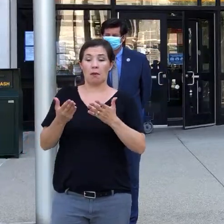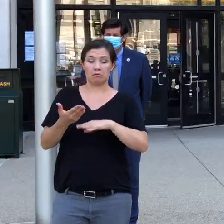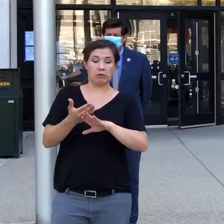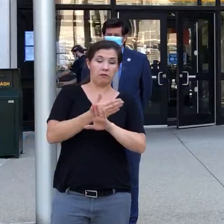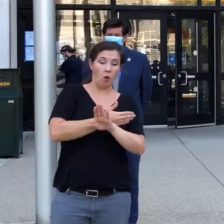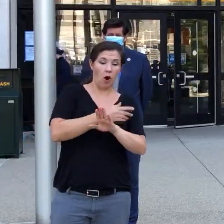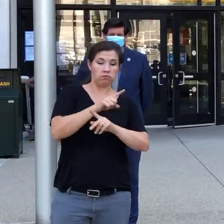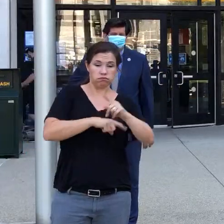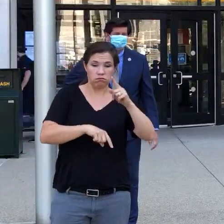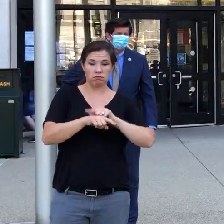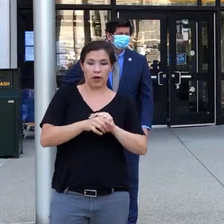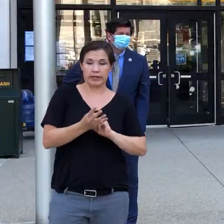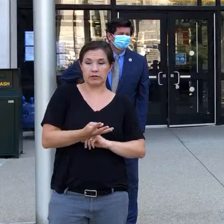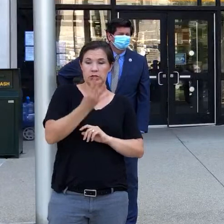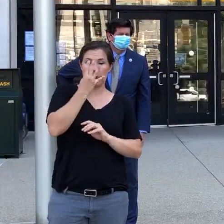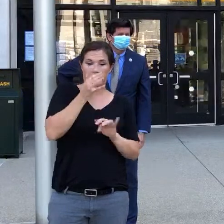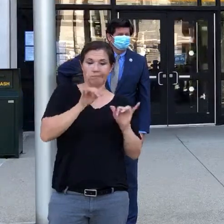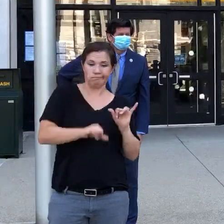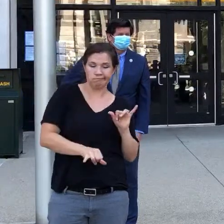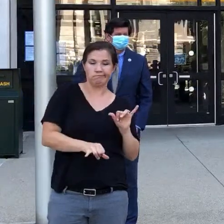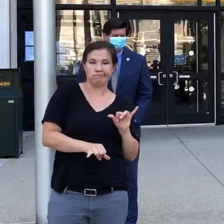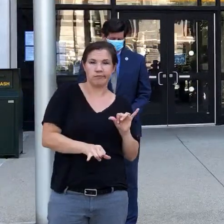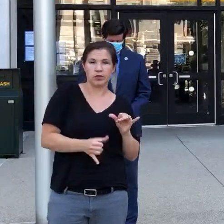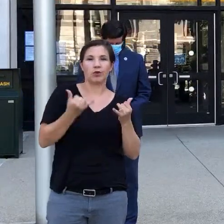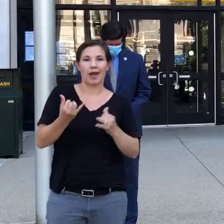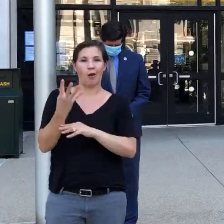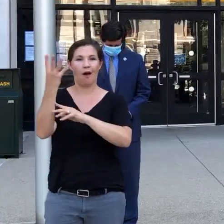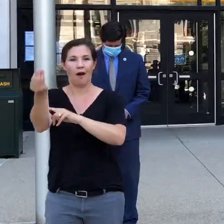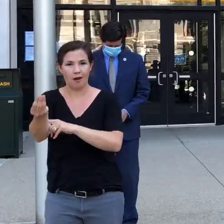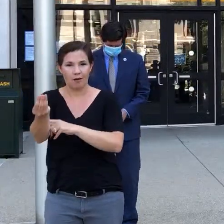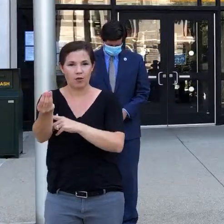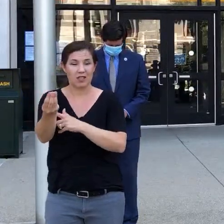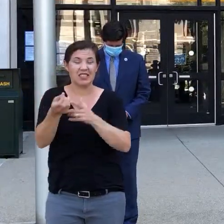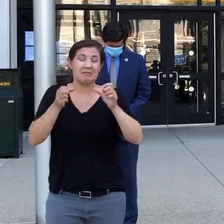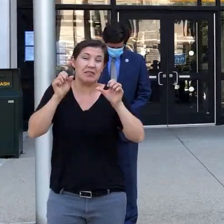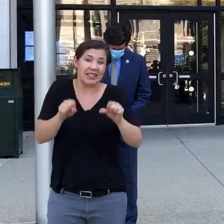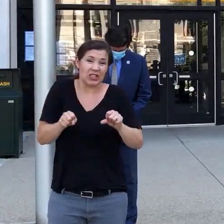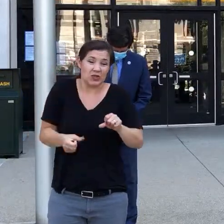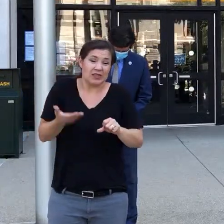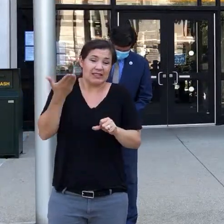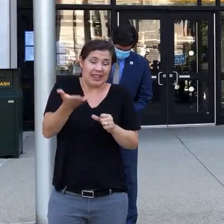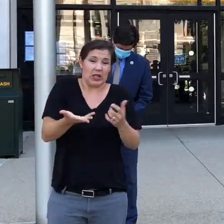beforehand and are now out of custody, that potential is there.